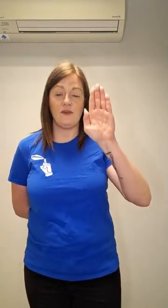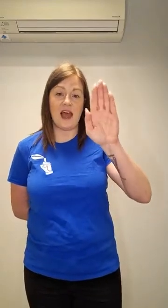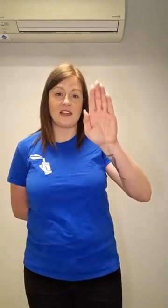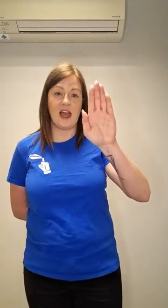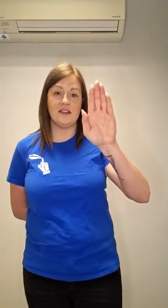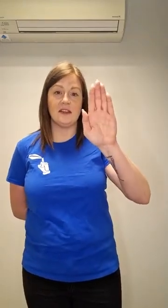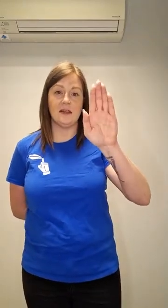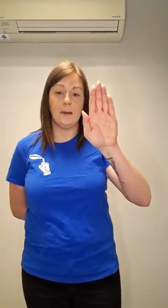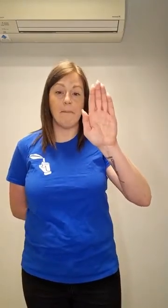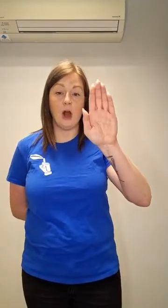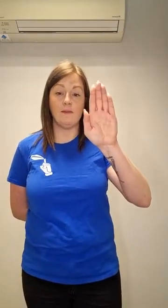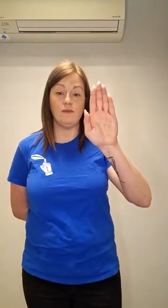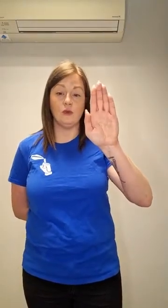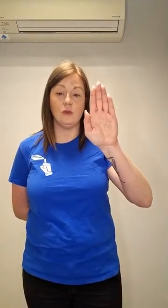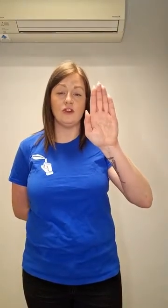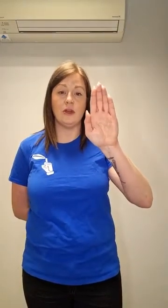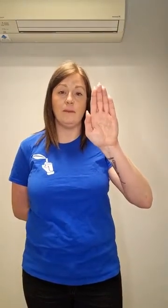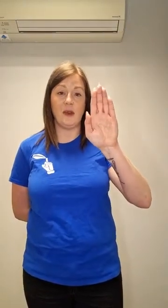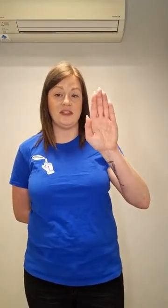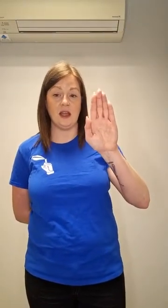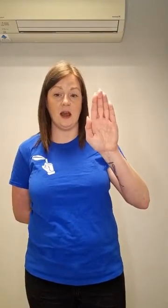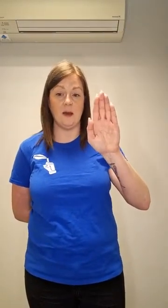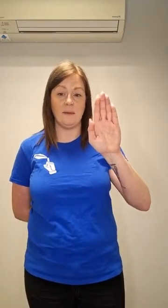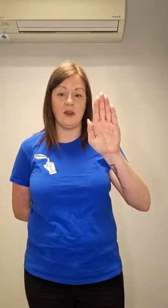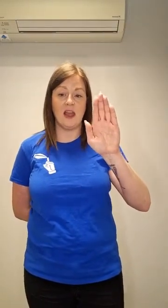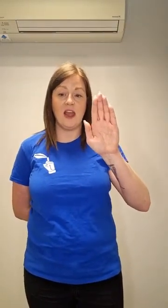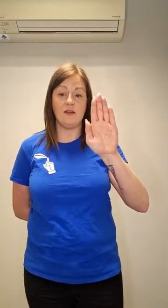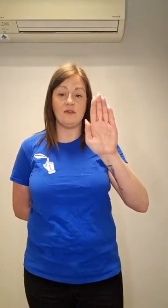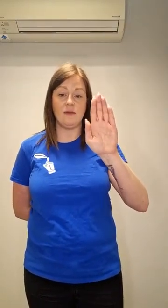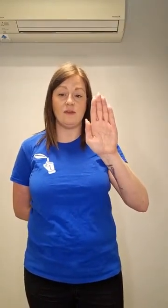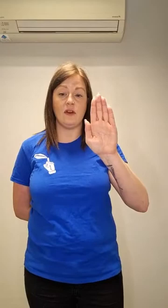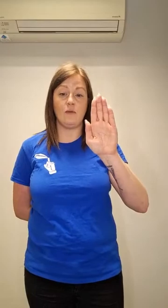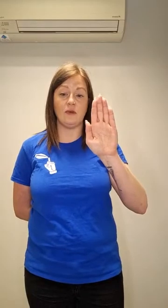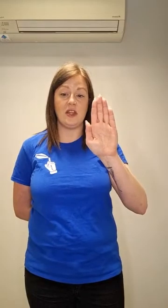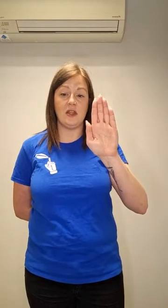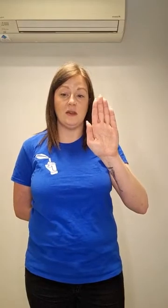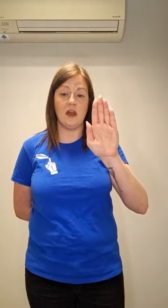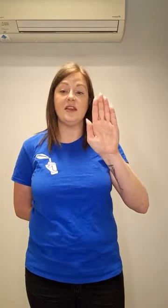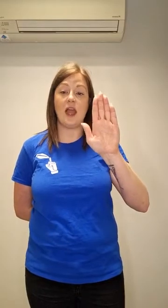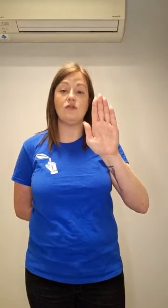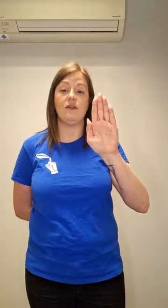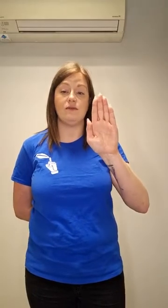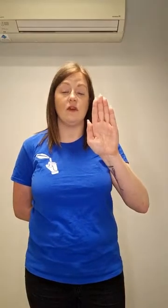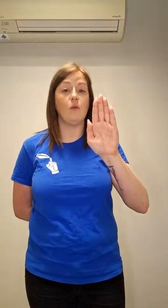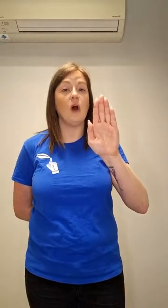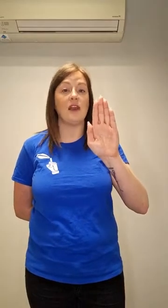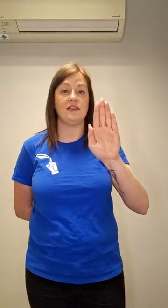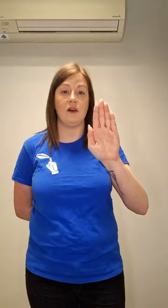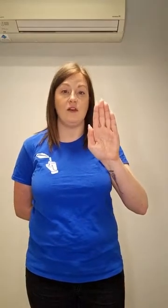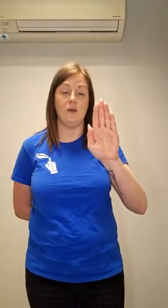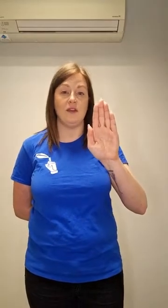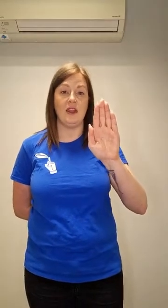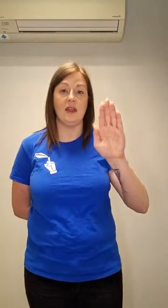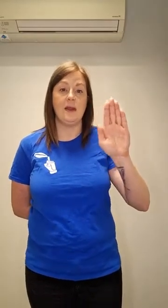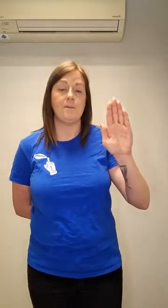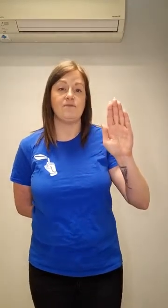flat hand, palm forward, pointing up, held in front of body, is held in front of working side of body.